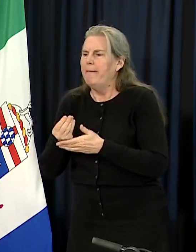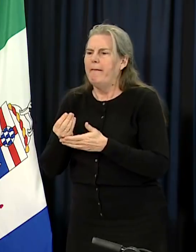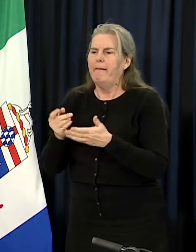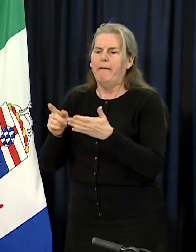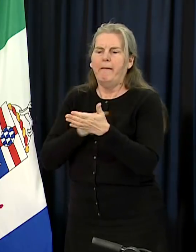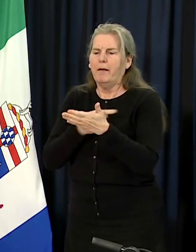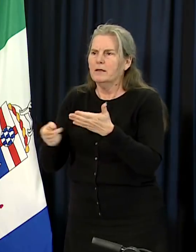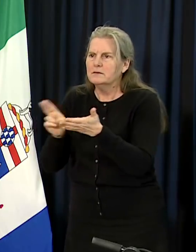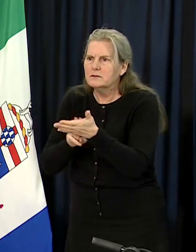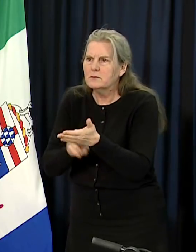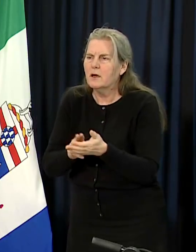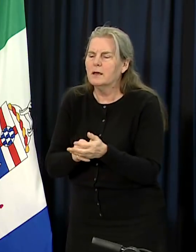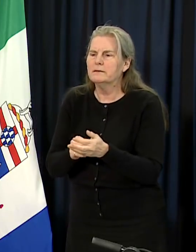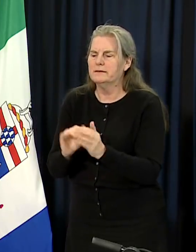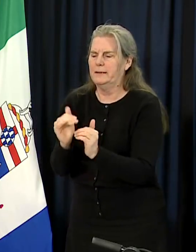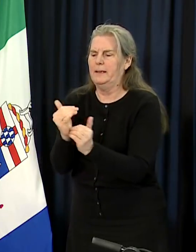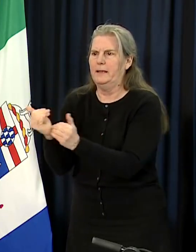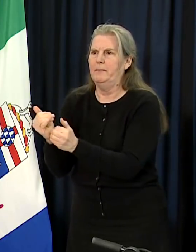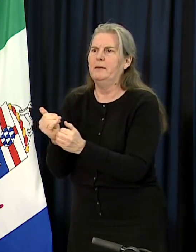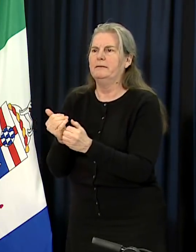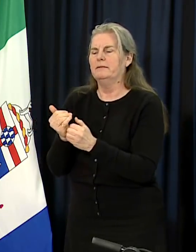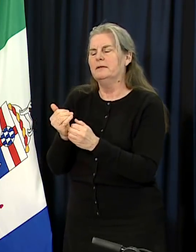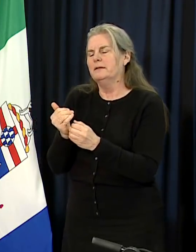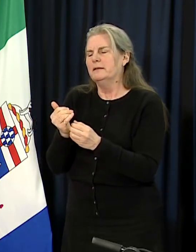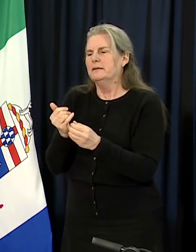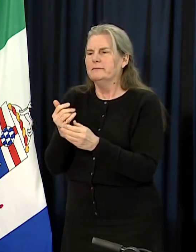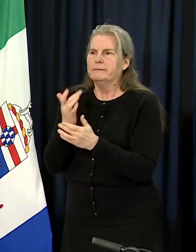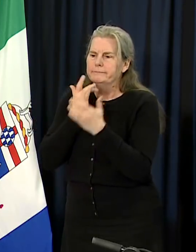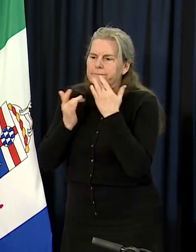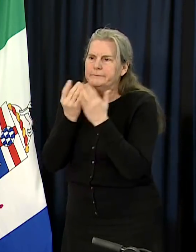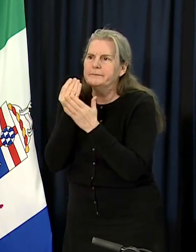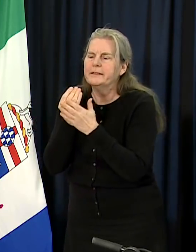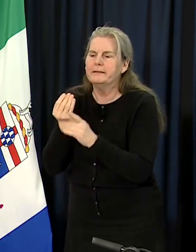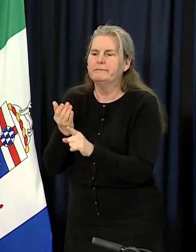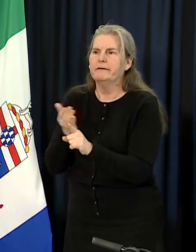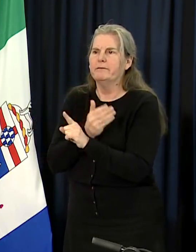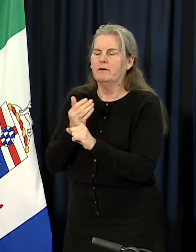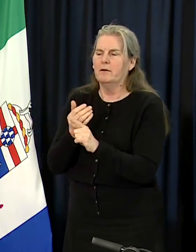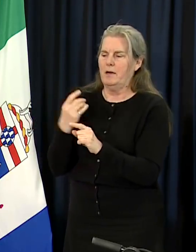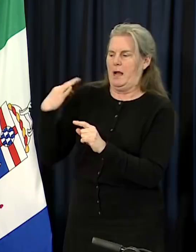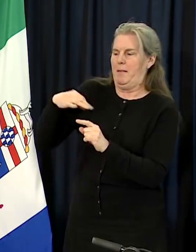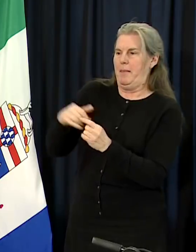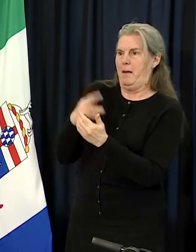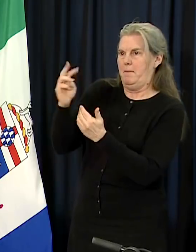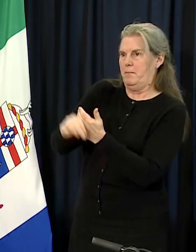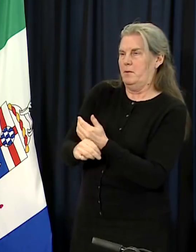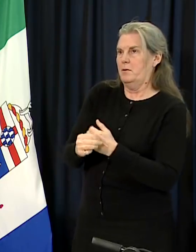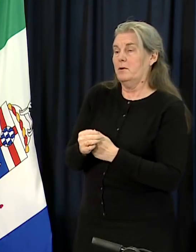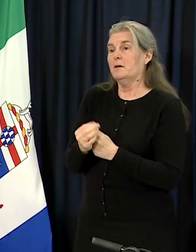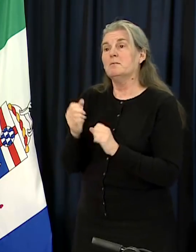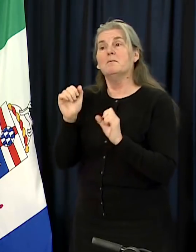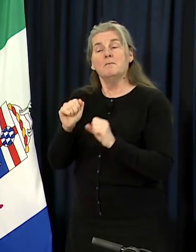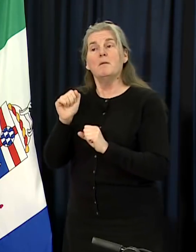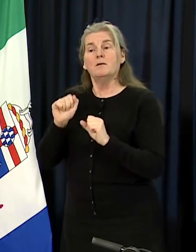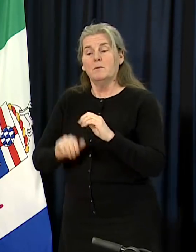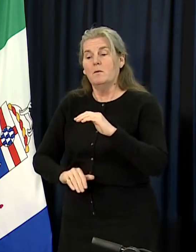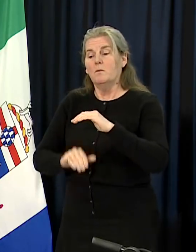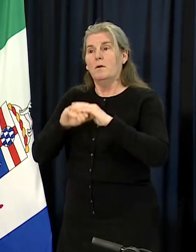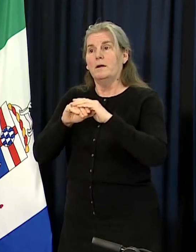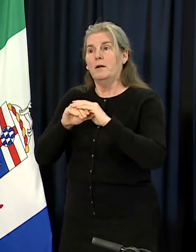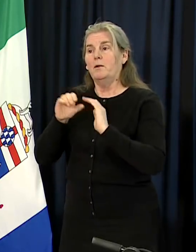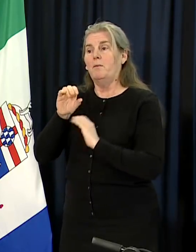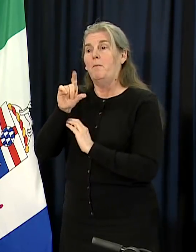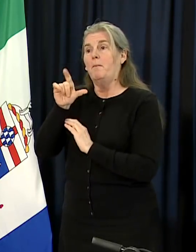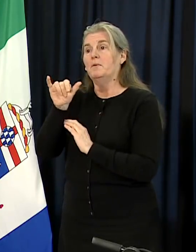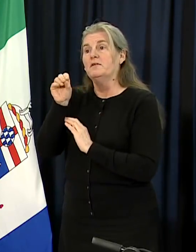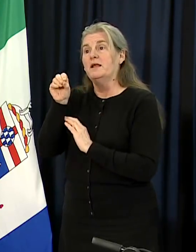and limit losses before applying for this program. Funding will be available to cover up to 100%